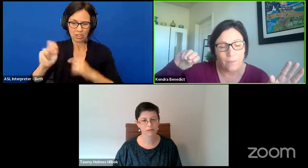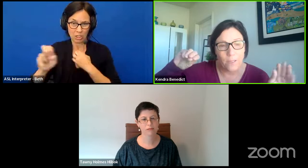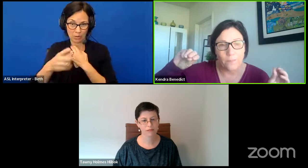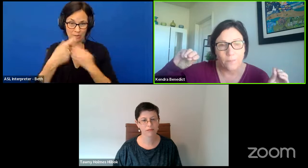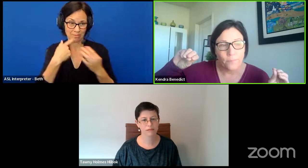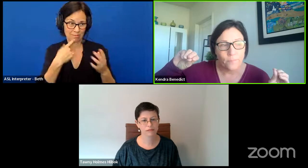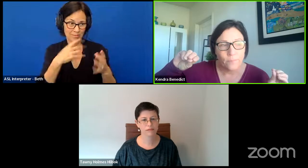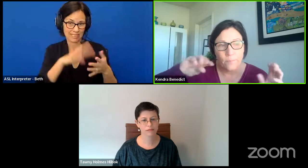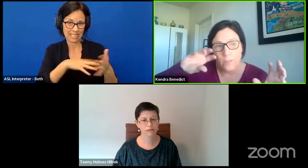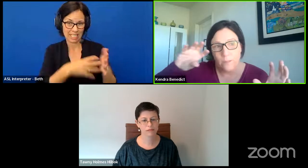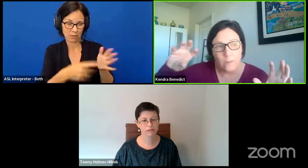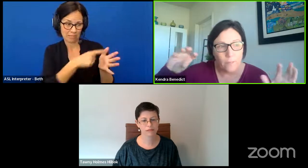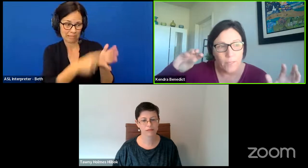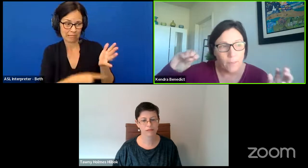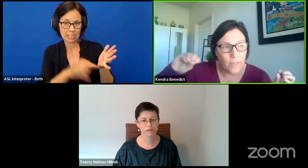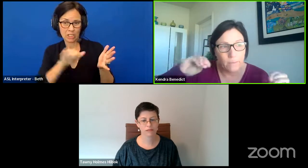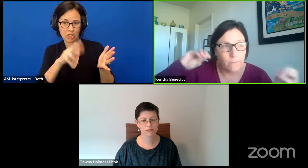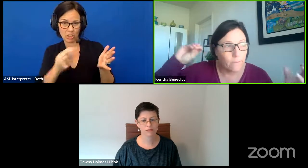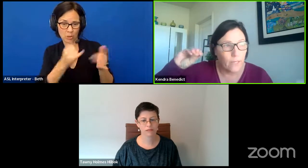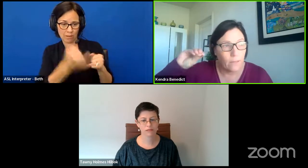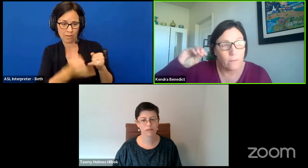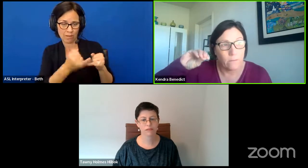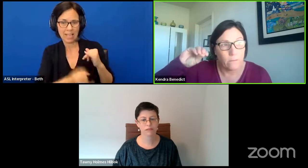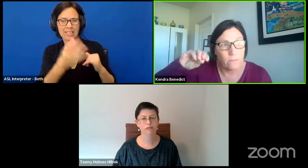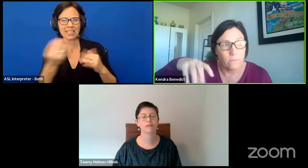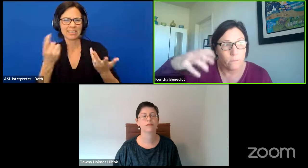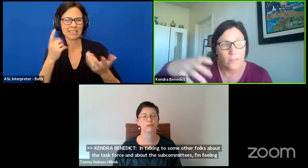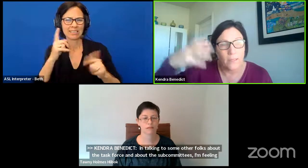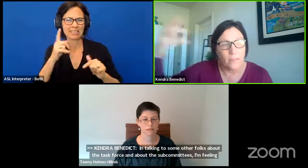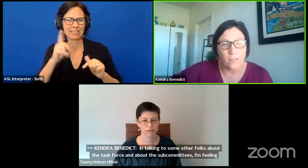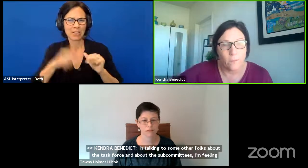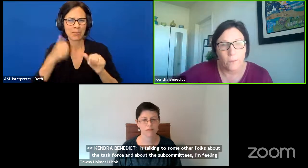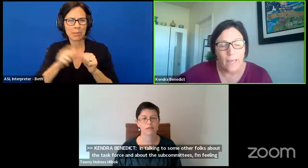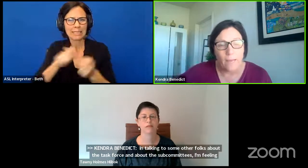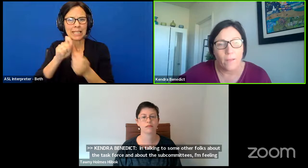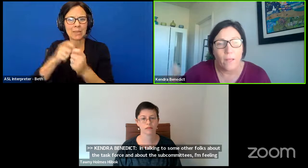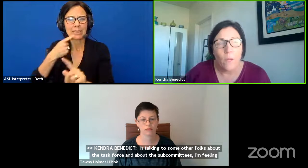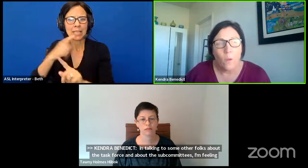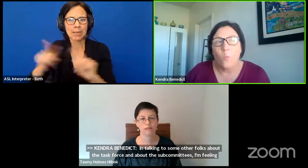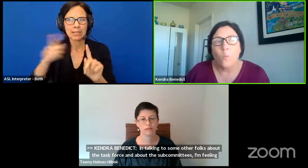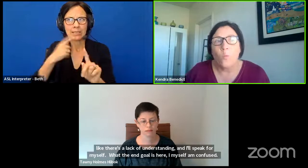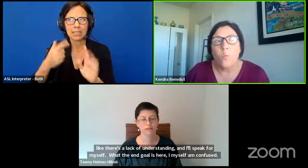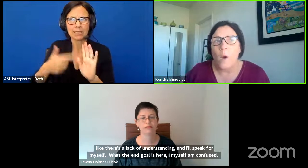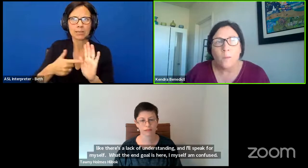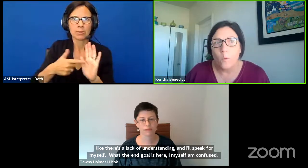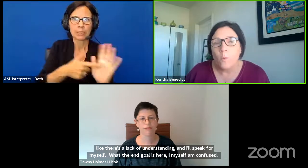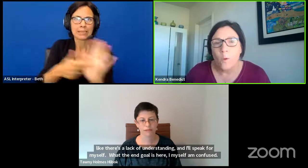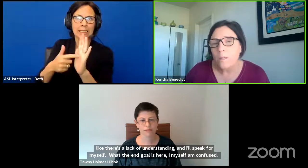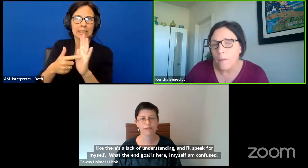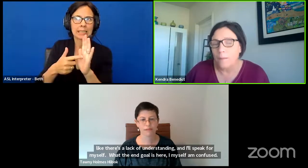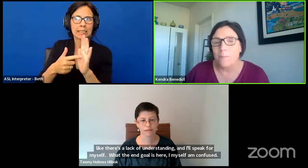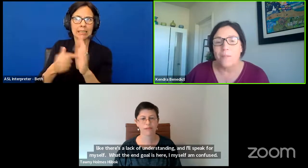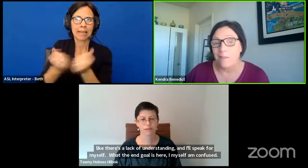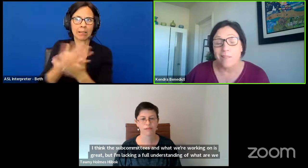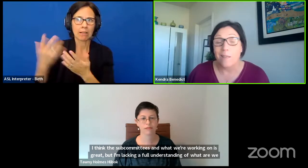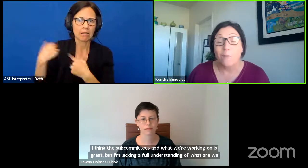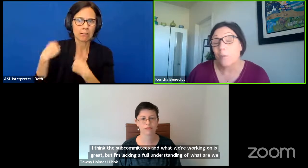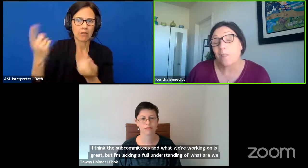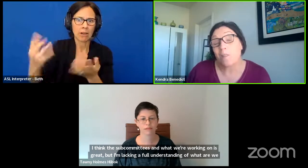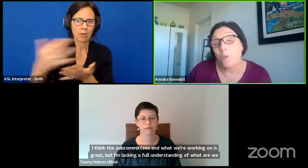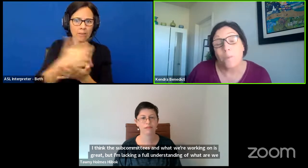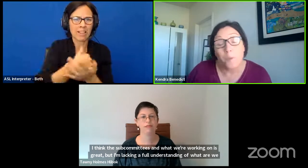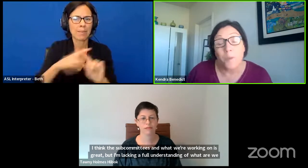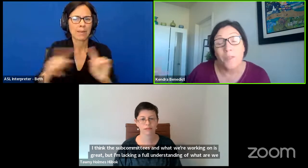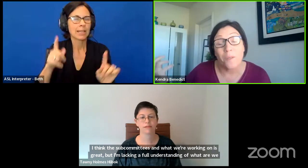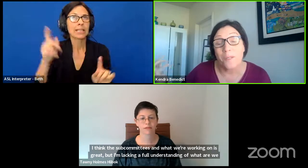what it said, but something about, I don't know, presenting what we have, like what are this sounds